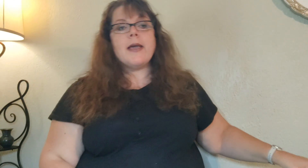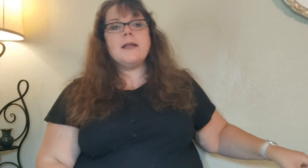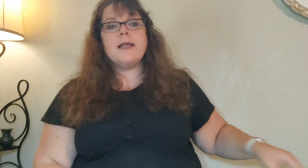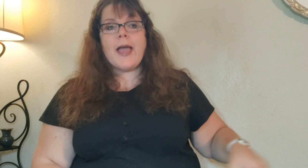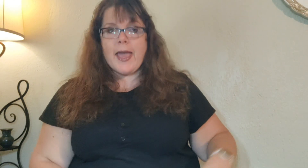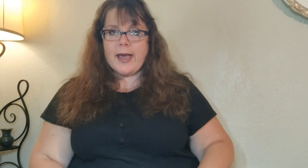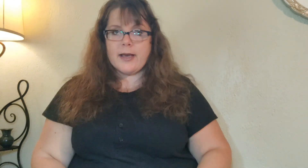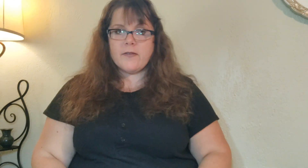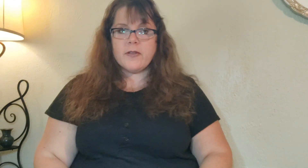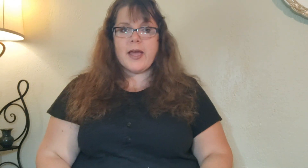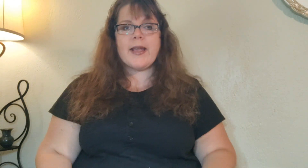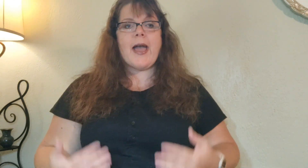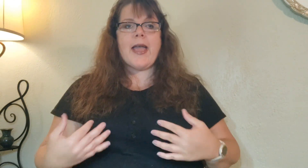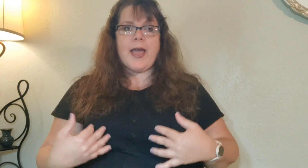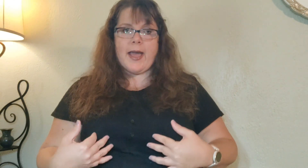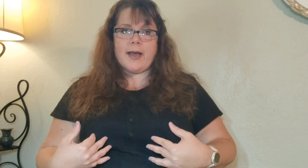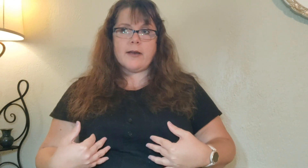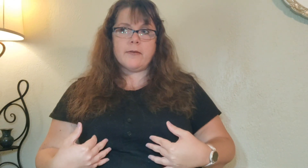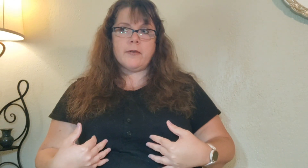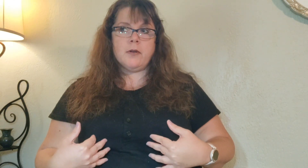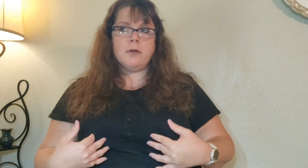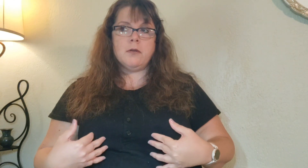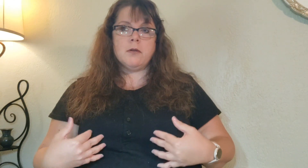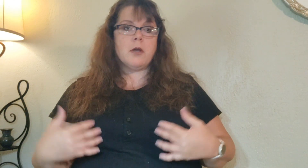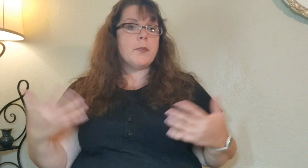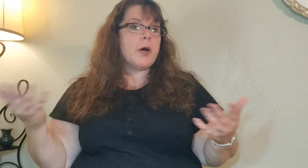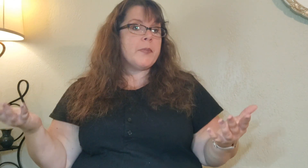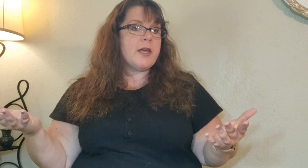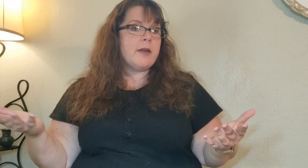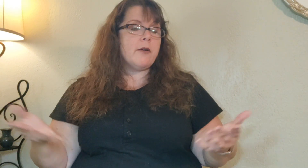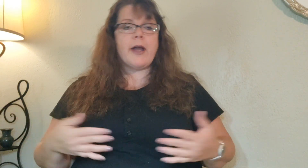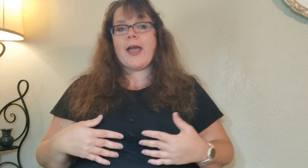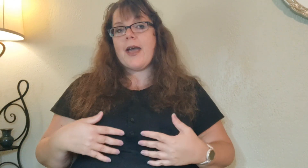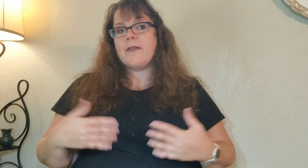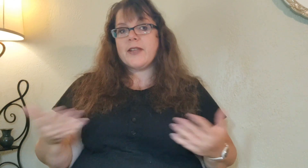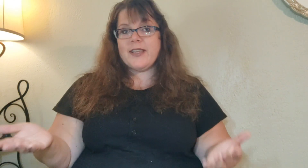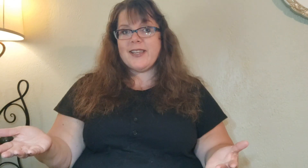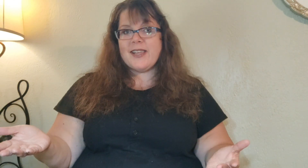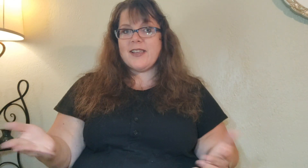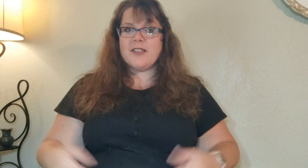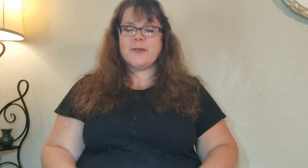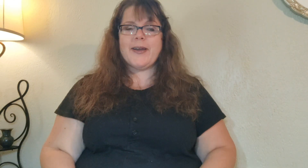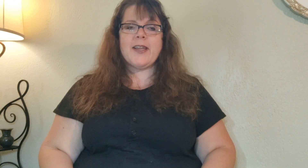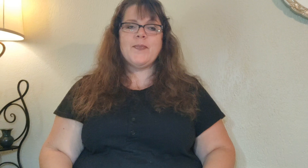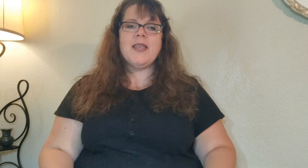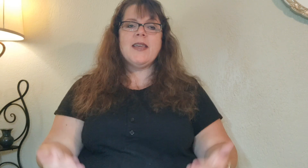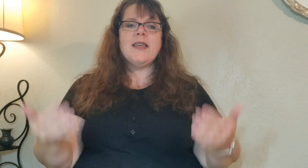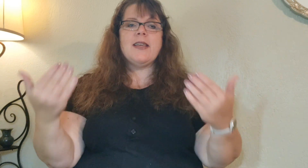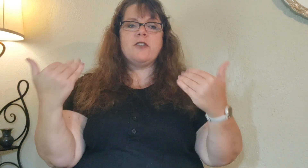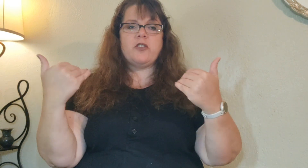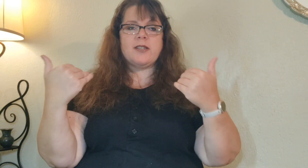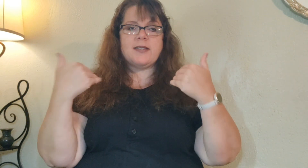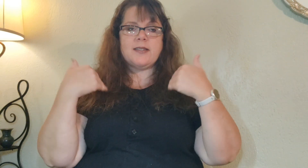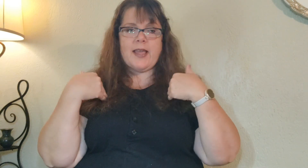And have, like I have a puppy or I have a kitty, either way, it's just